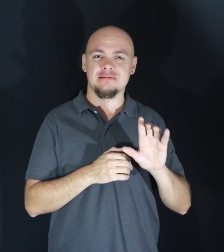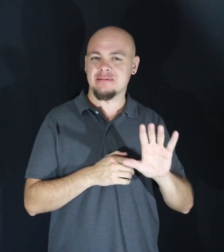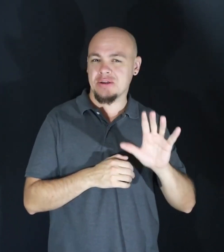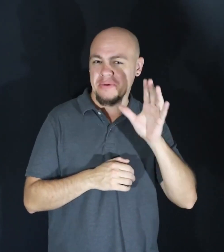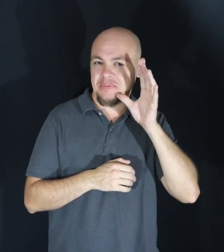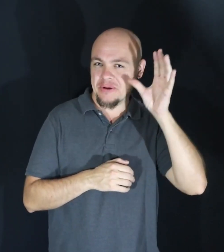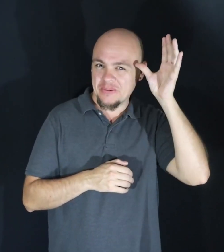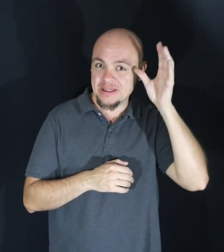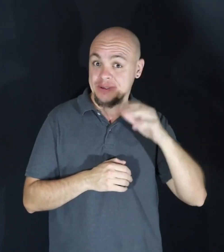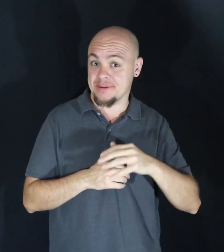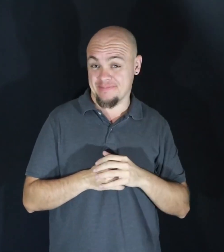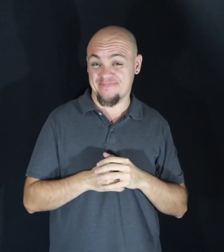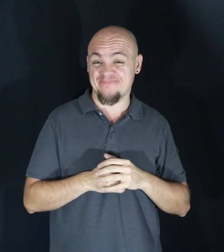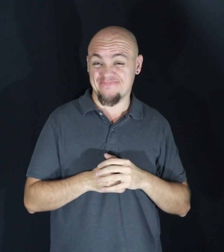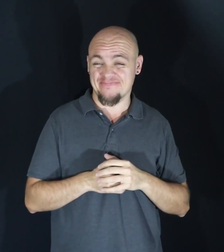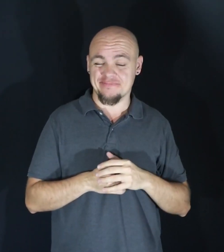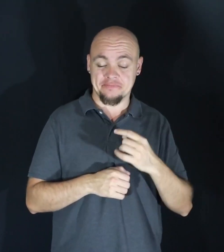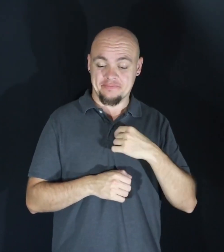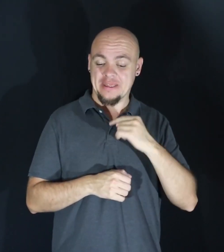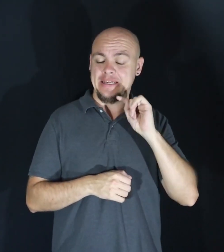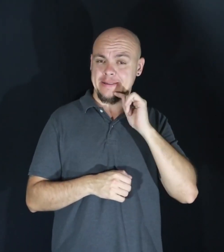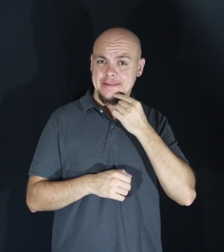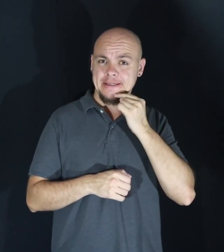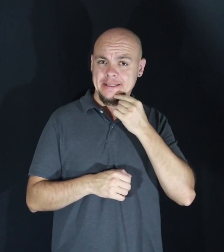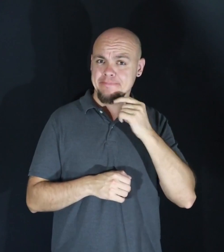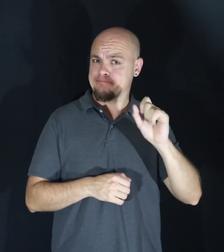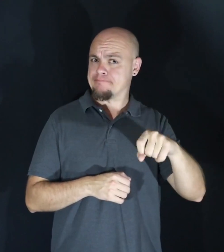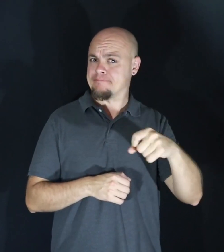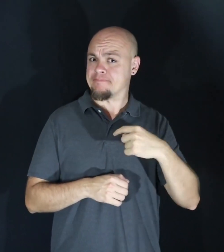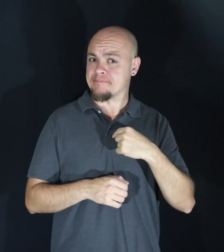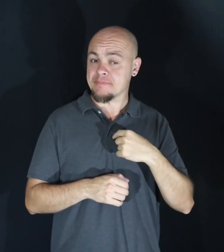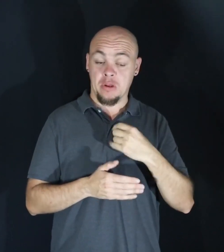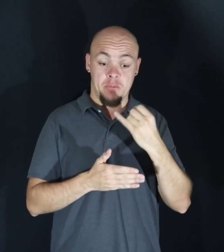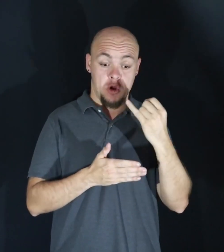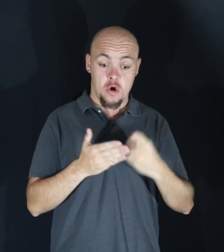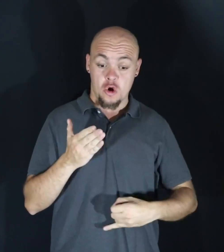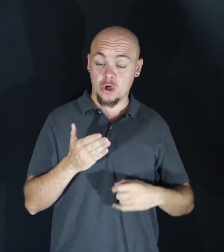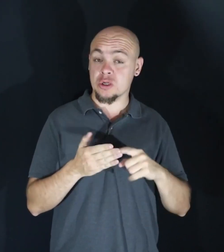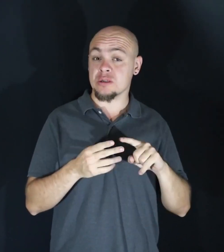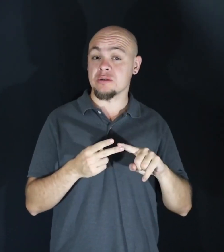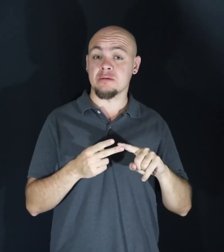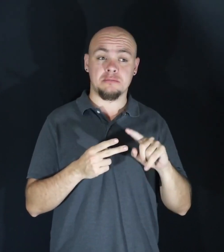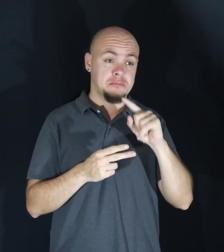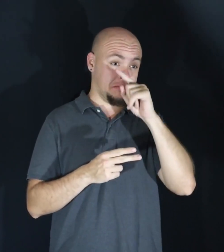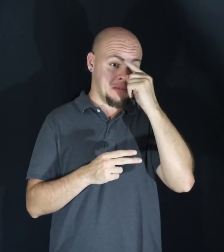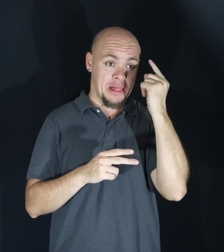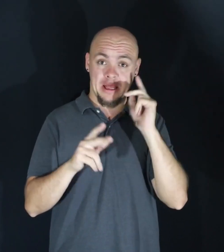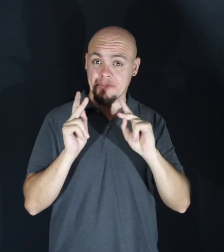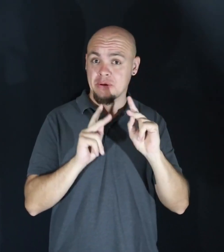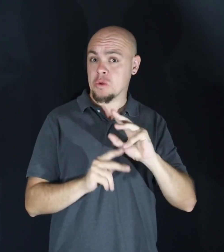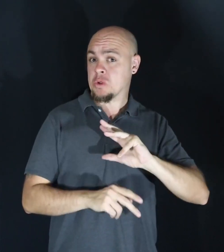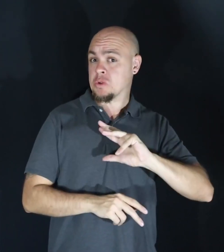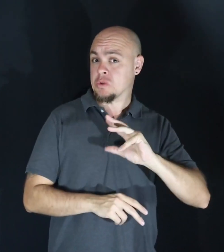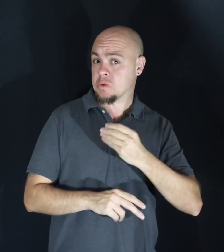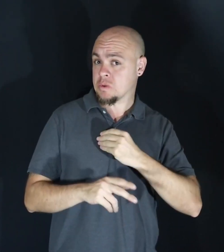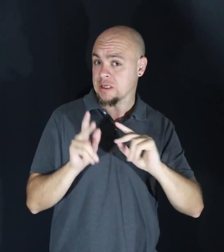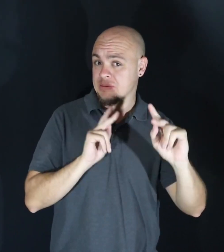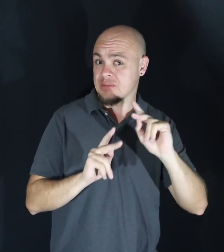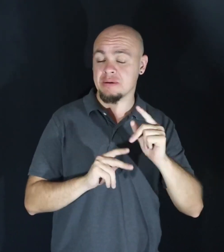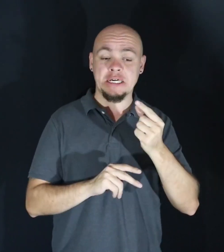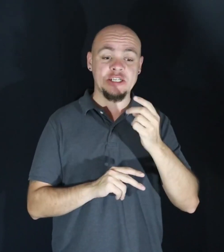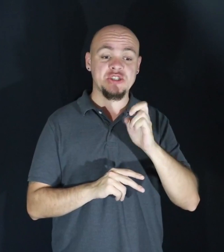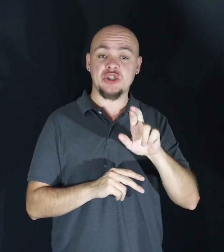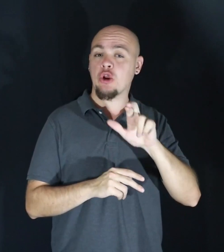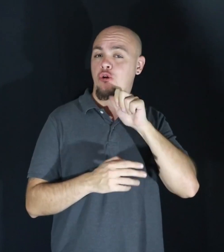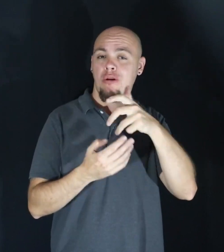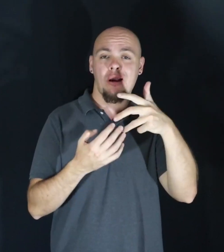So I am intense, especially about art, Black people, trans people, gender